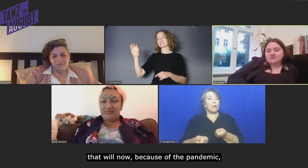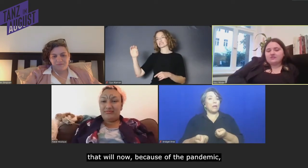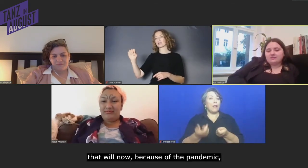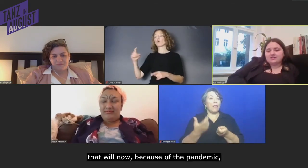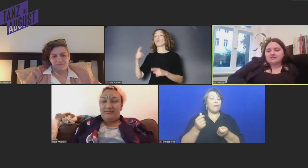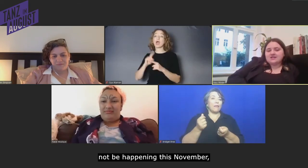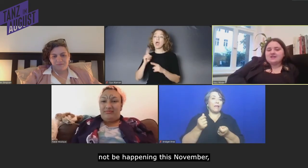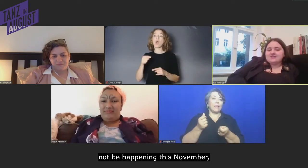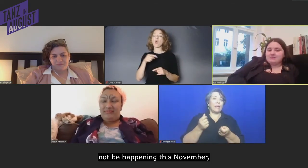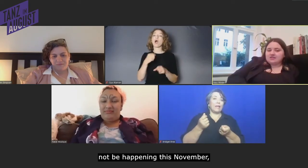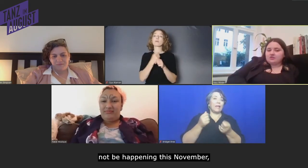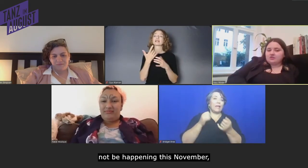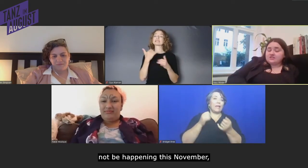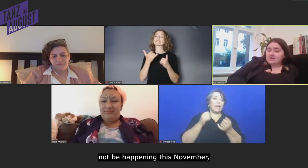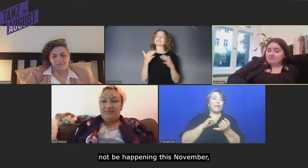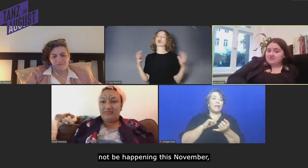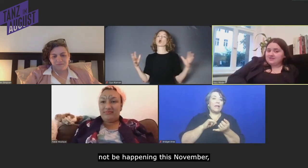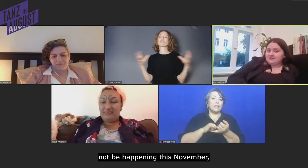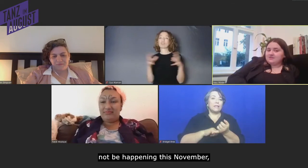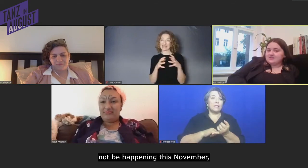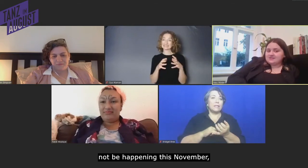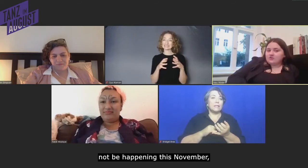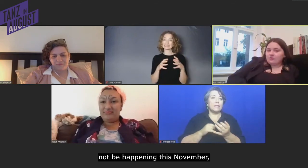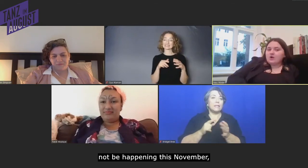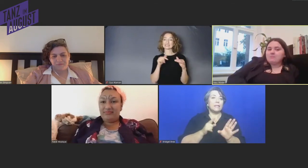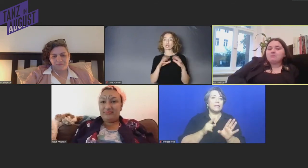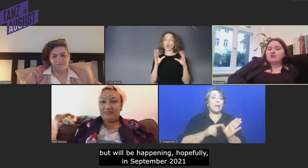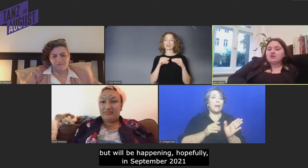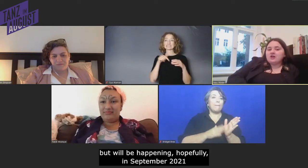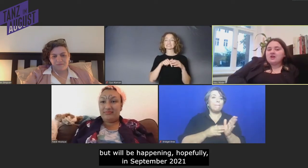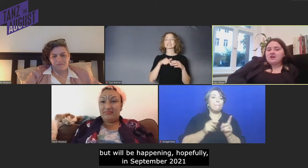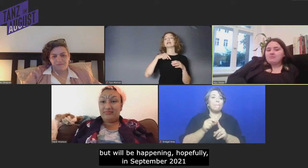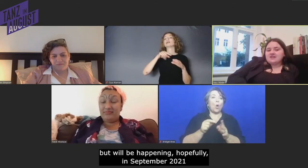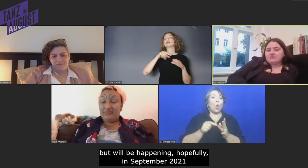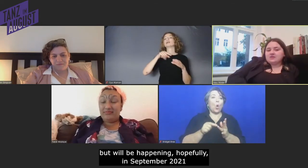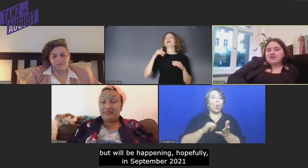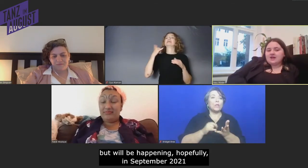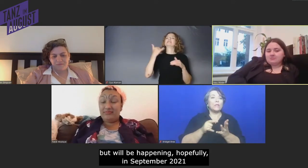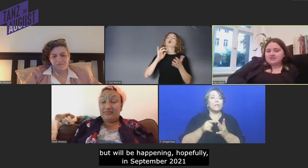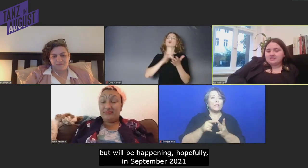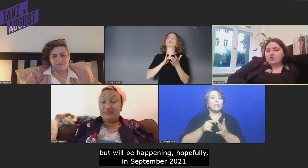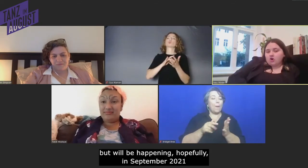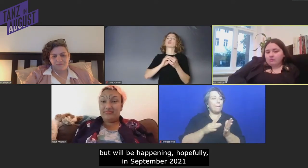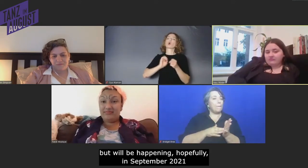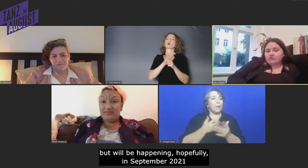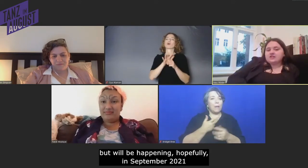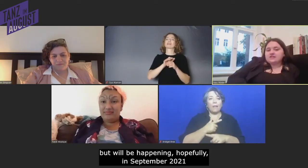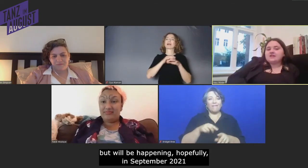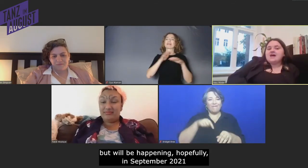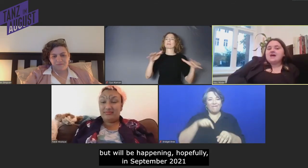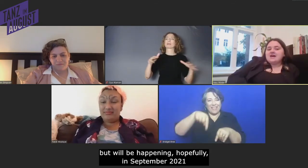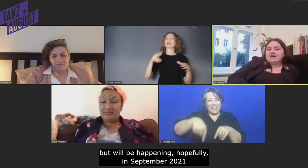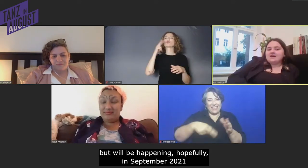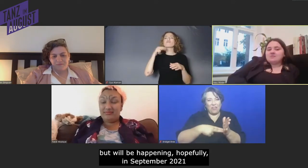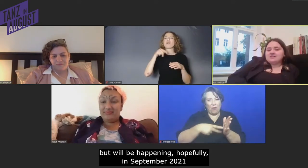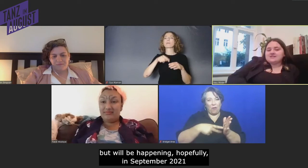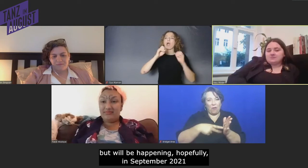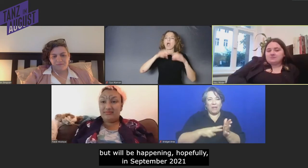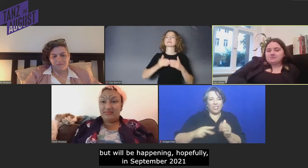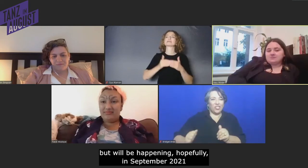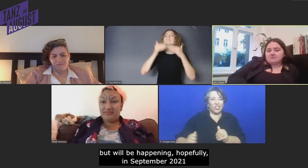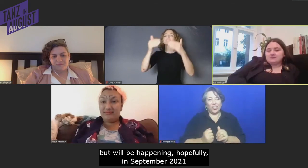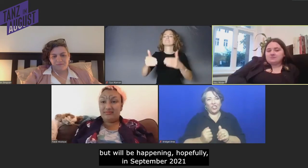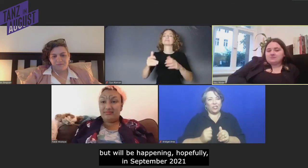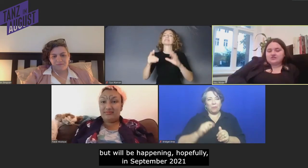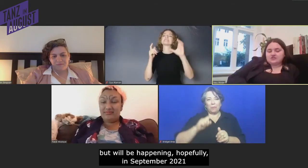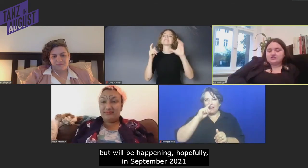because of the pandemic, not happening this November, but happening hopefully in